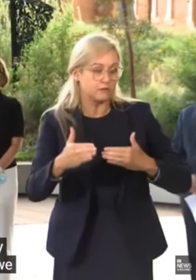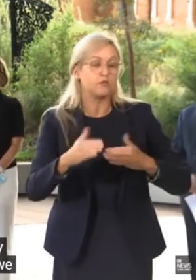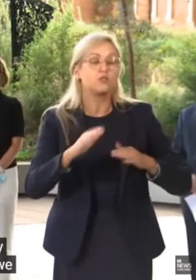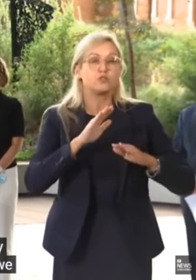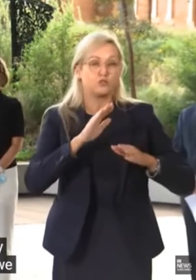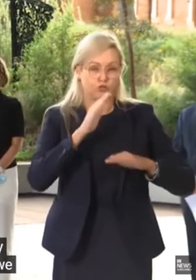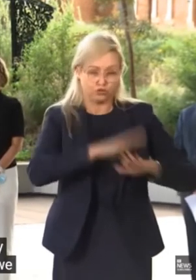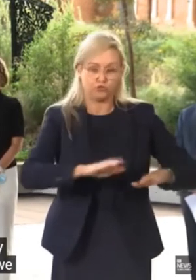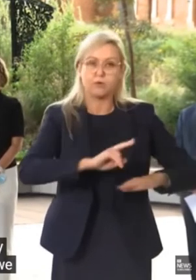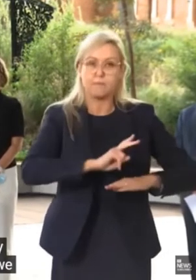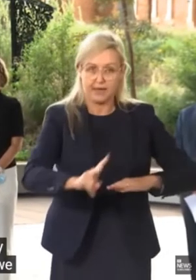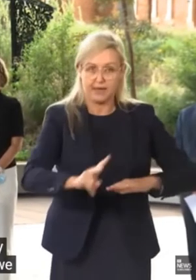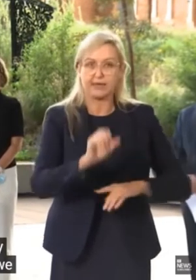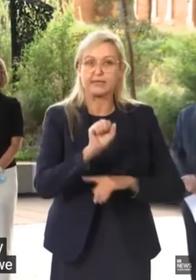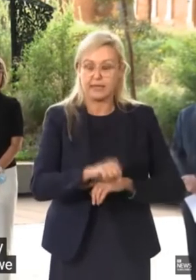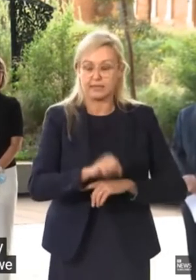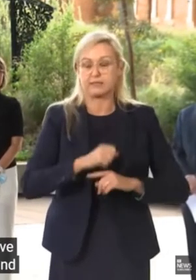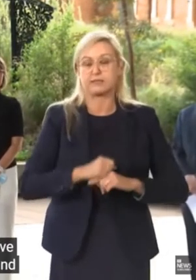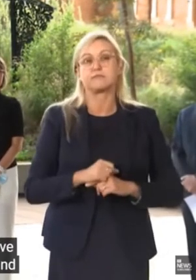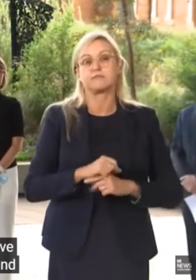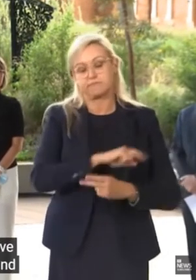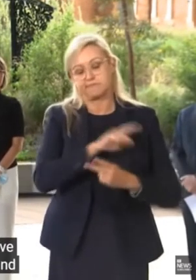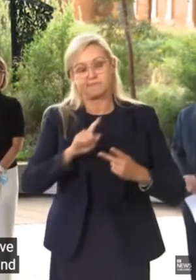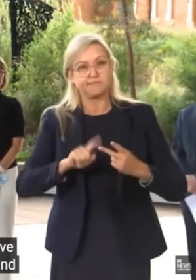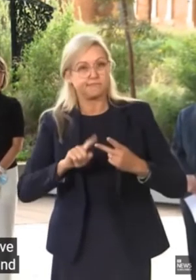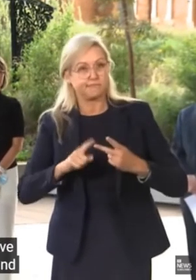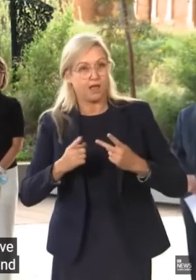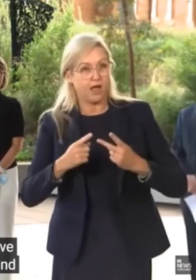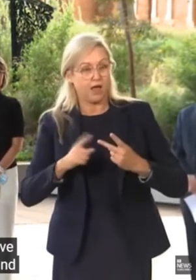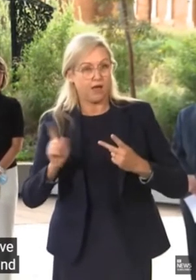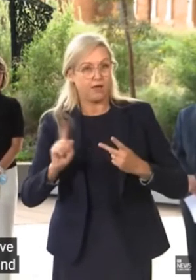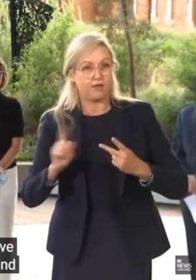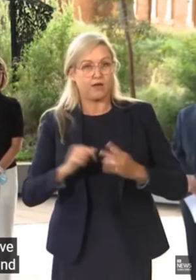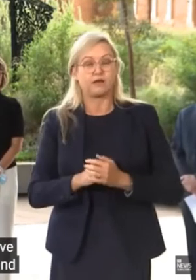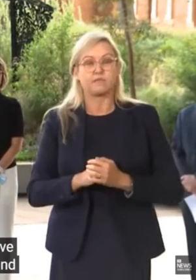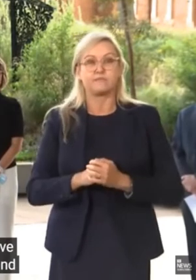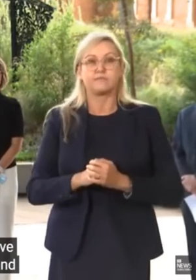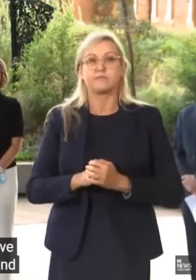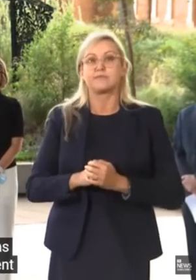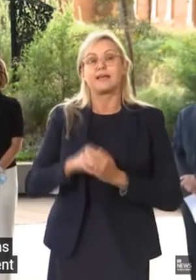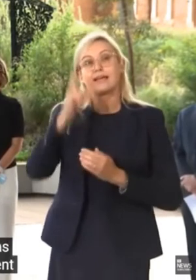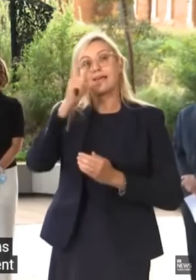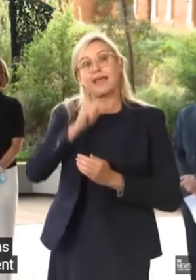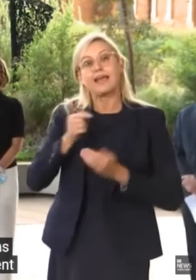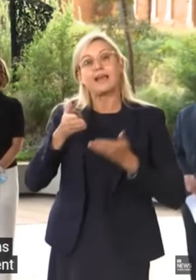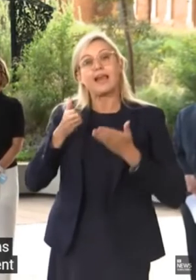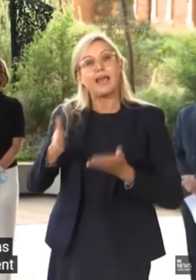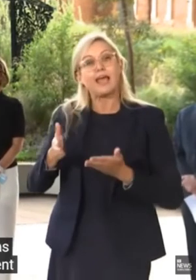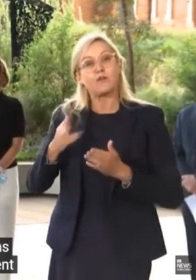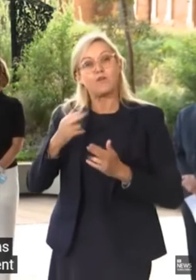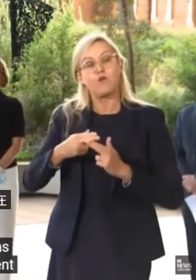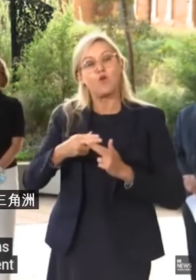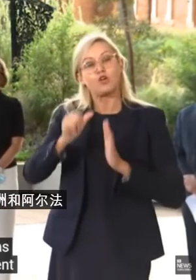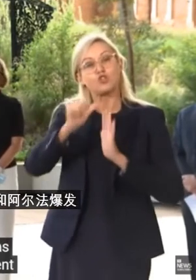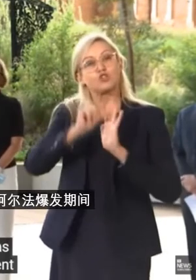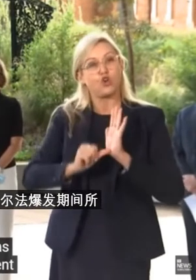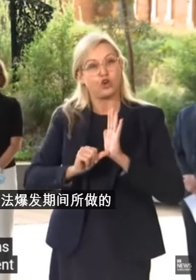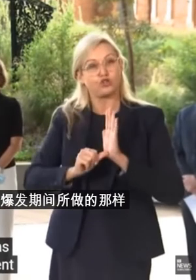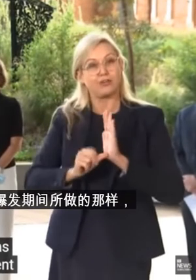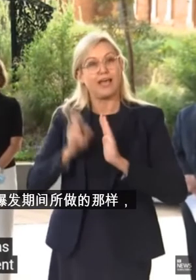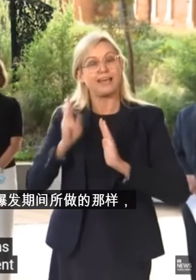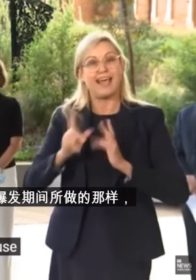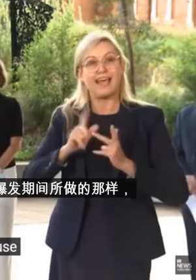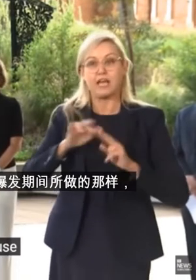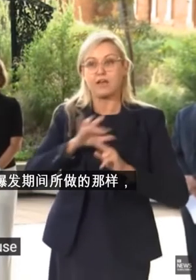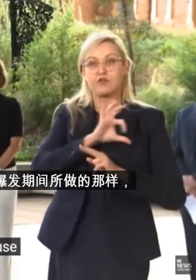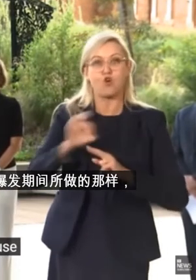and as well that we bring back as quickly as possible non-urgent elective surgery. We put a pause on that as we did